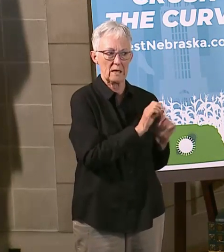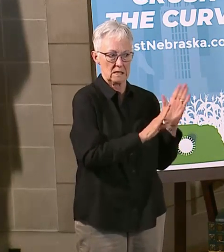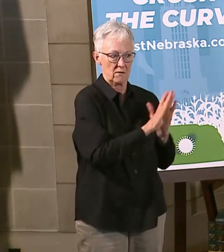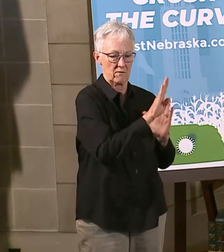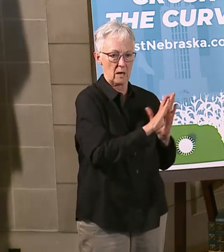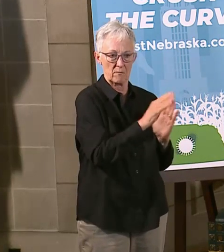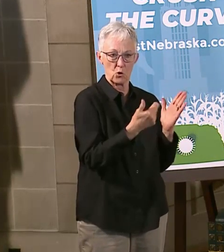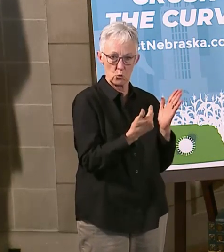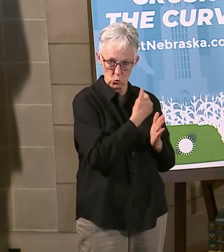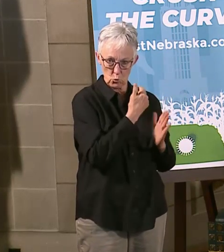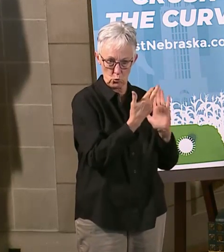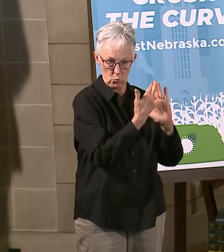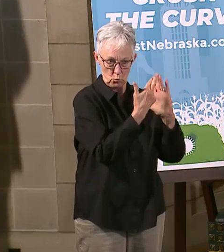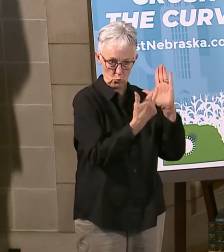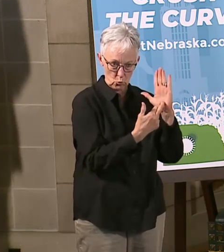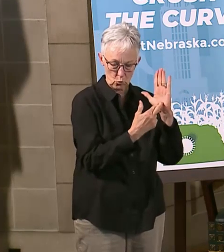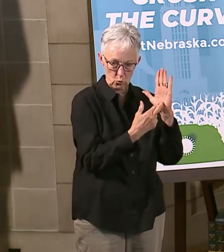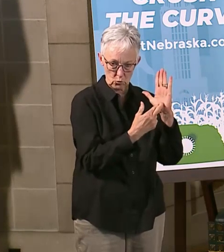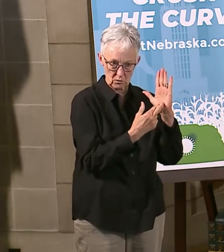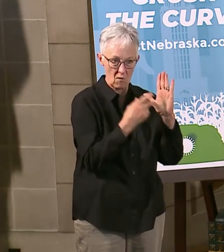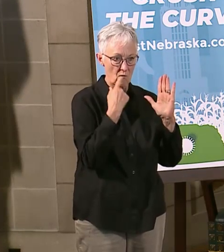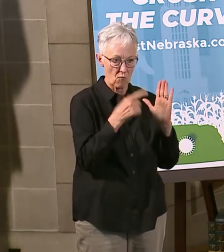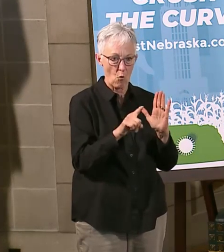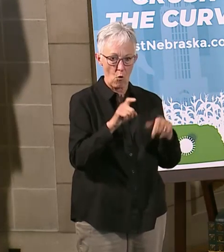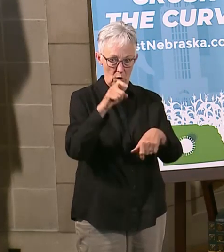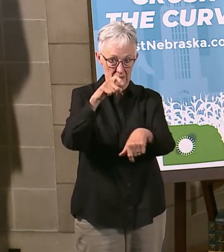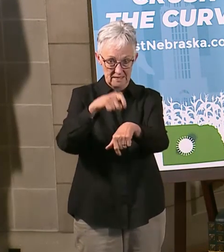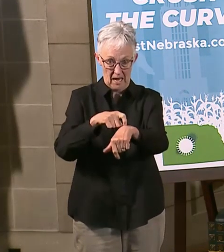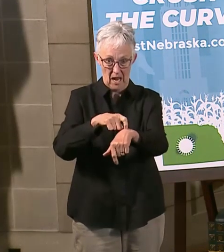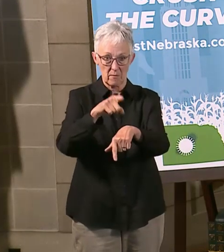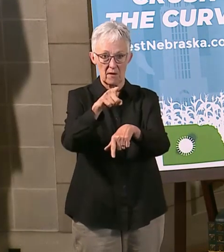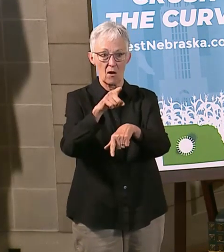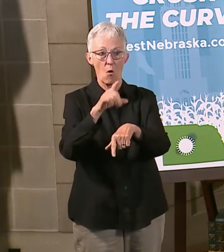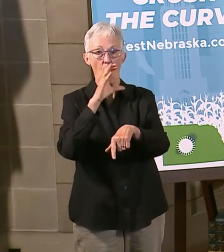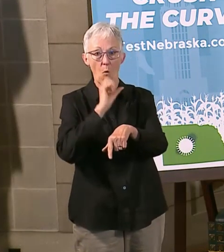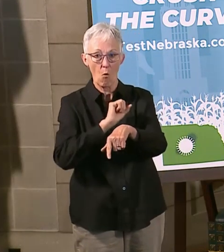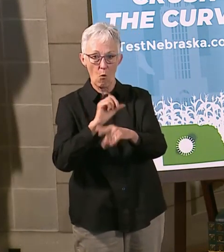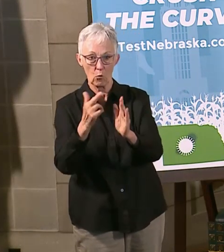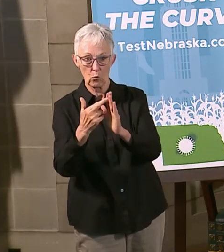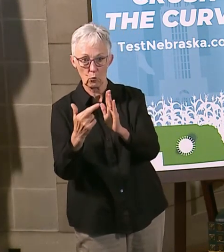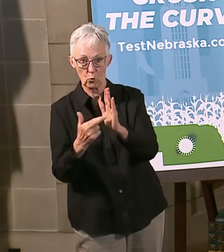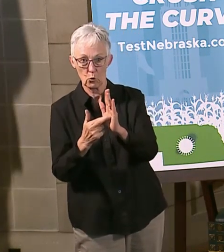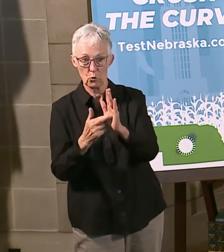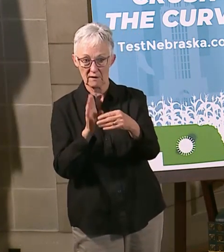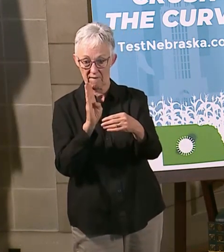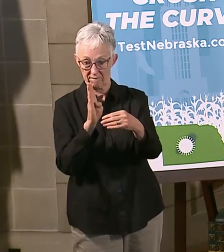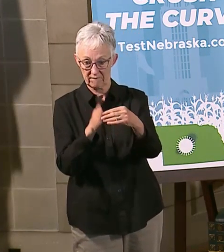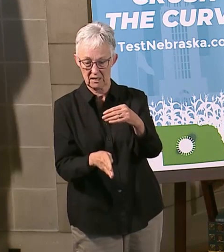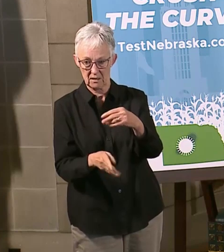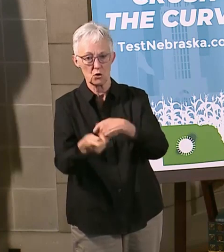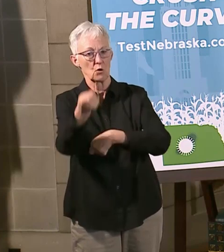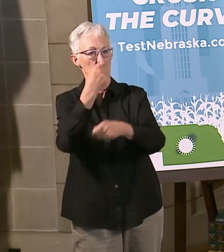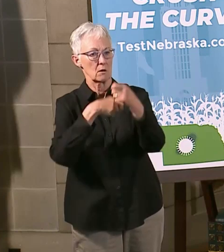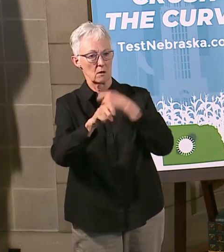DHMs that are expiring. So I say just stay tuned. We'll have announcements on those as they are ready. And are we now expecting a